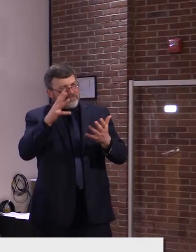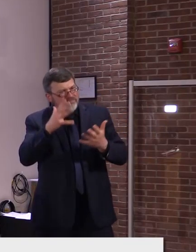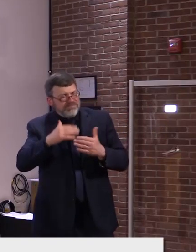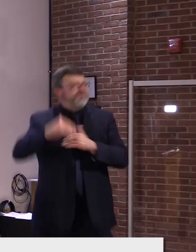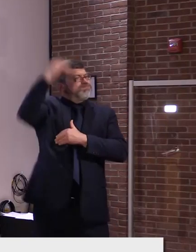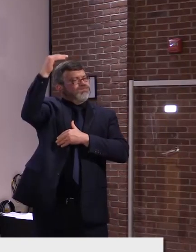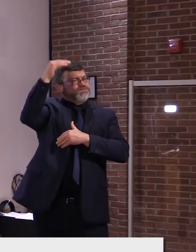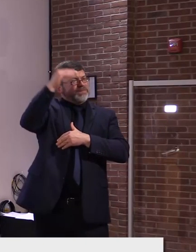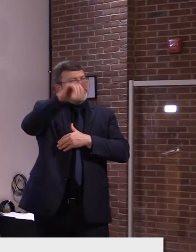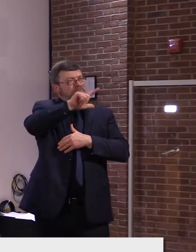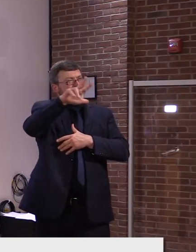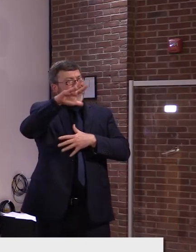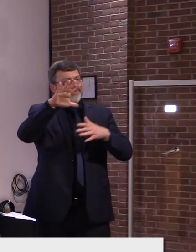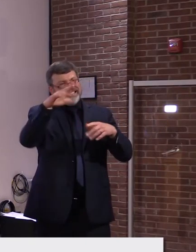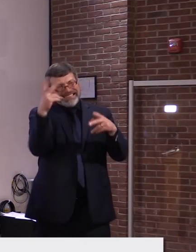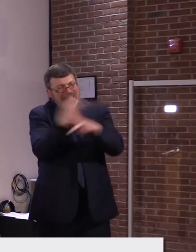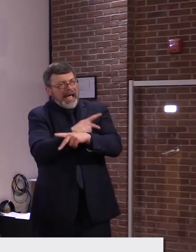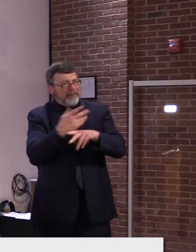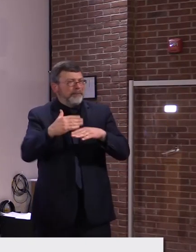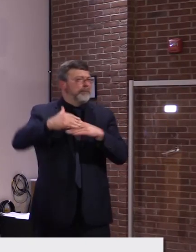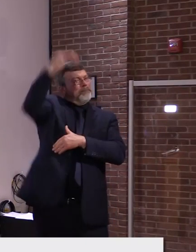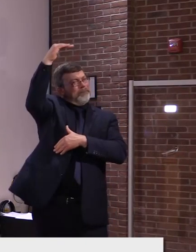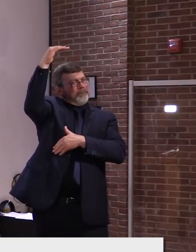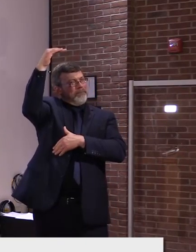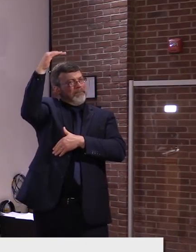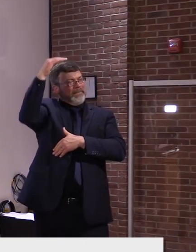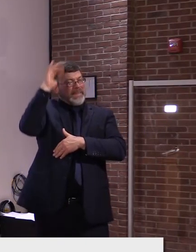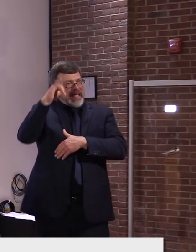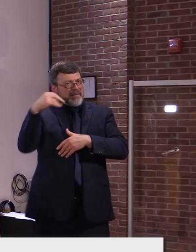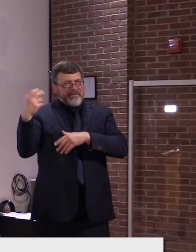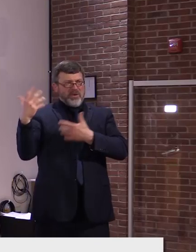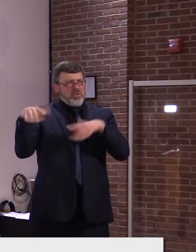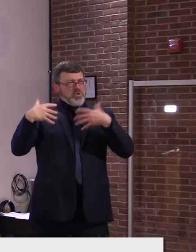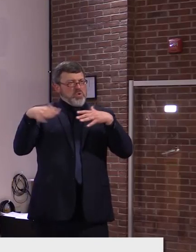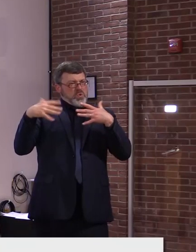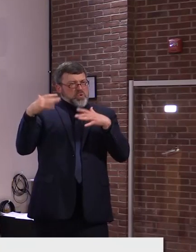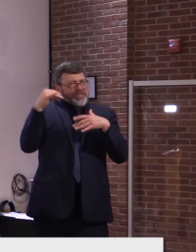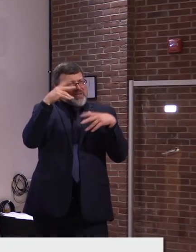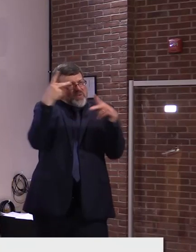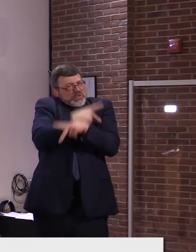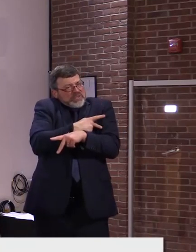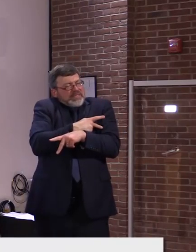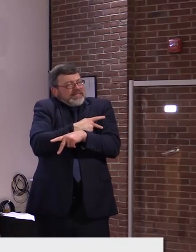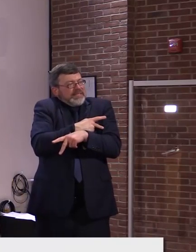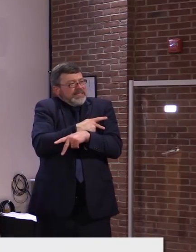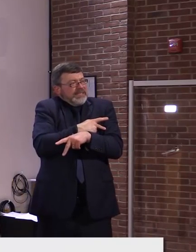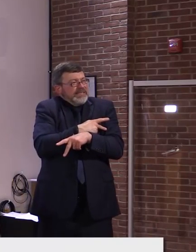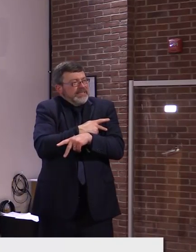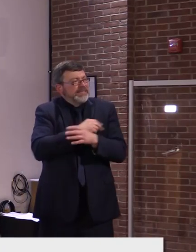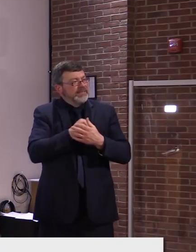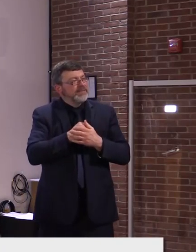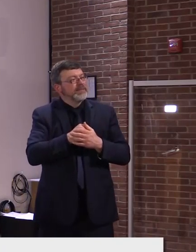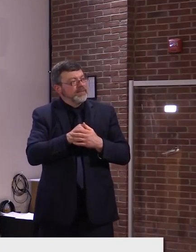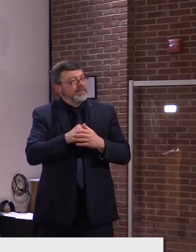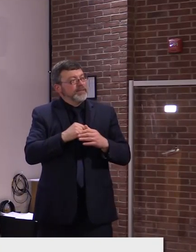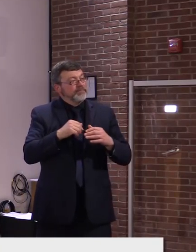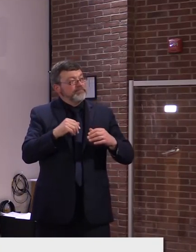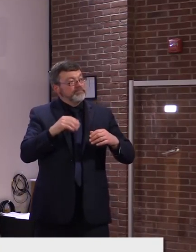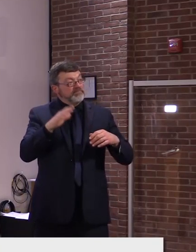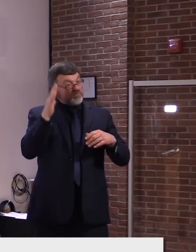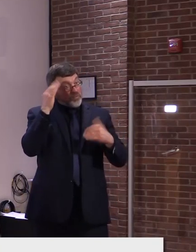positivity, almost an absence of symptoms of viral illness like COVID, COVID-like symptoms